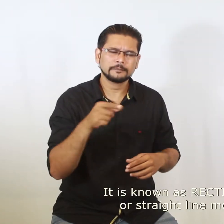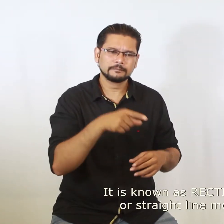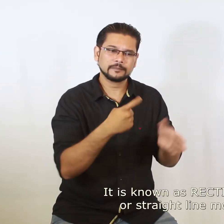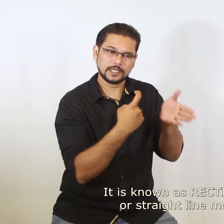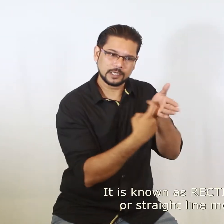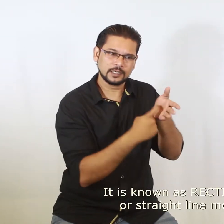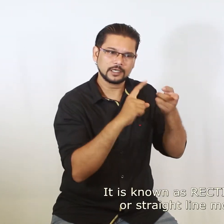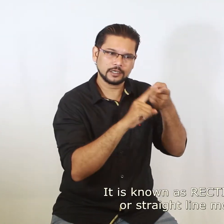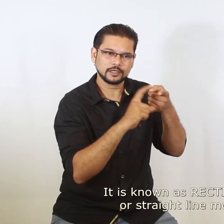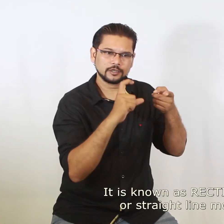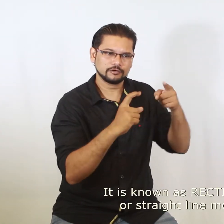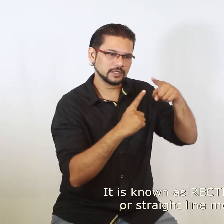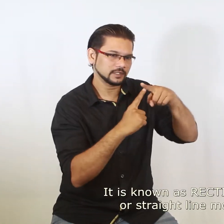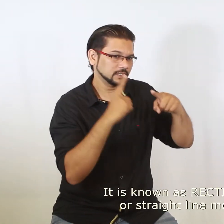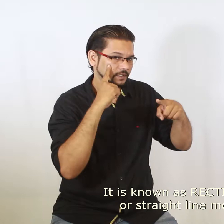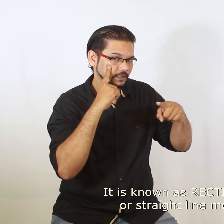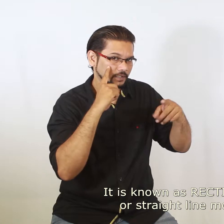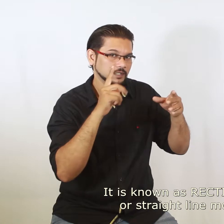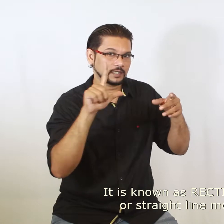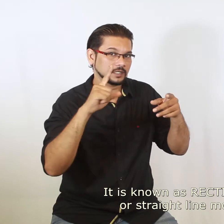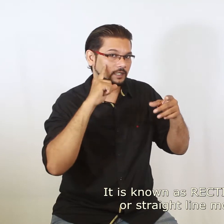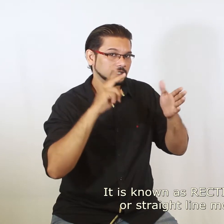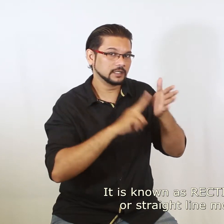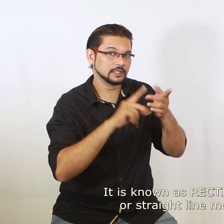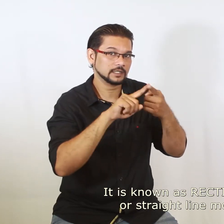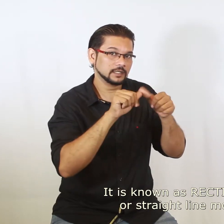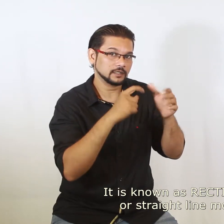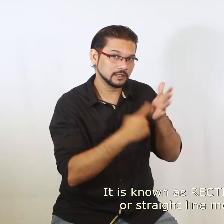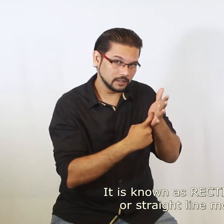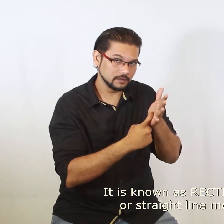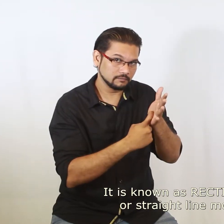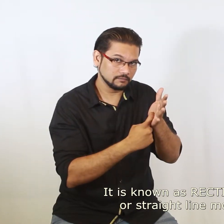It is known as rectilinear or straight line motion.